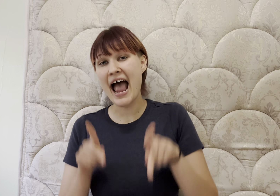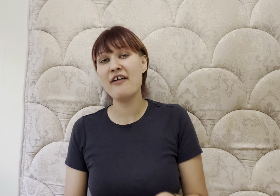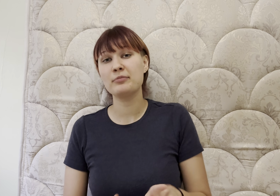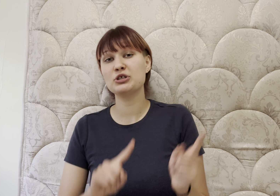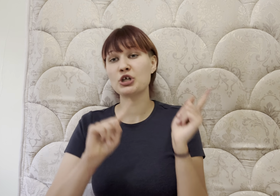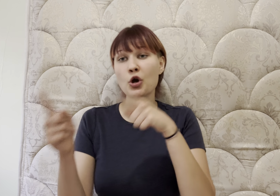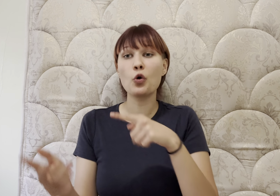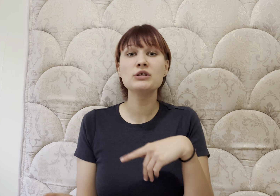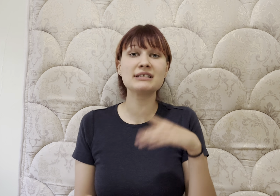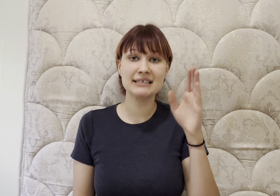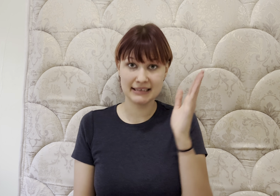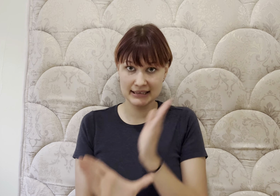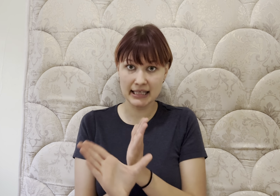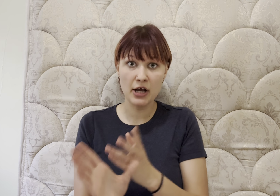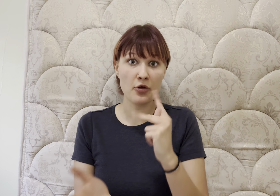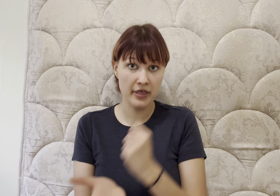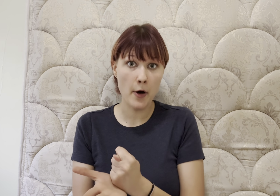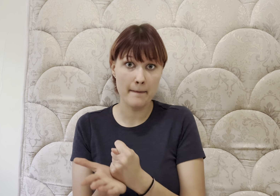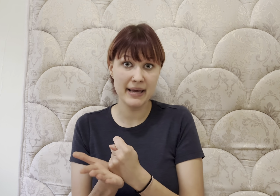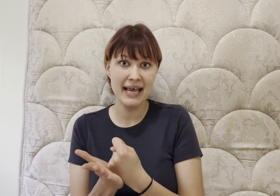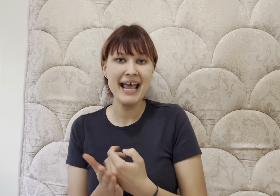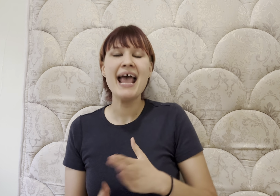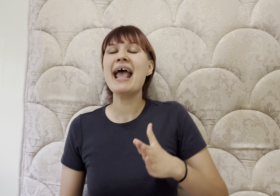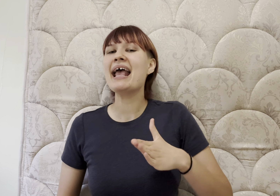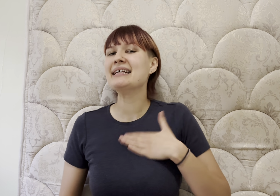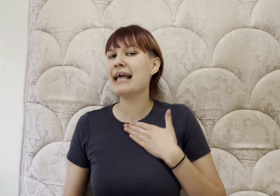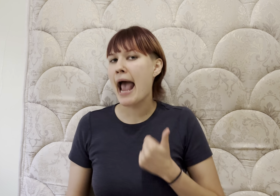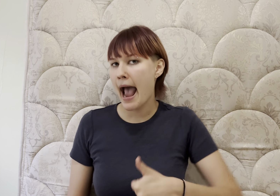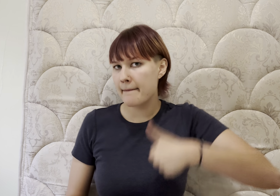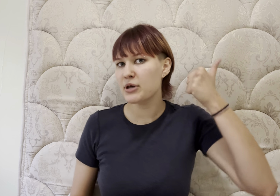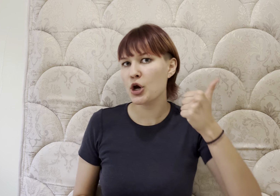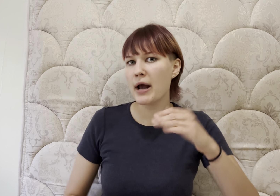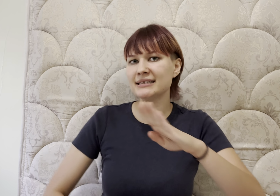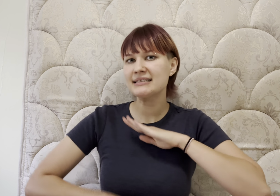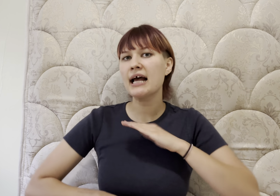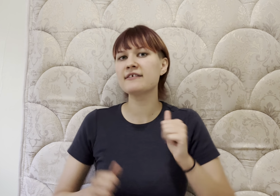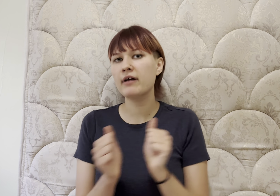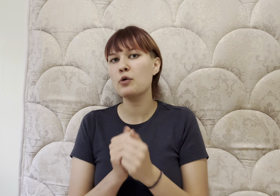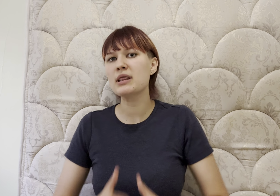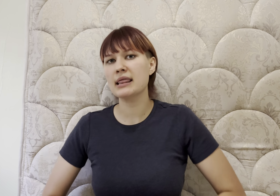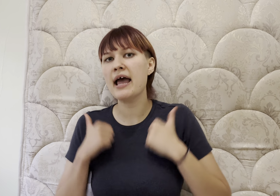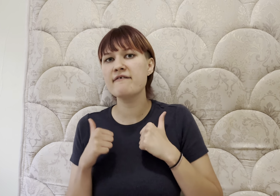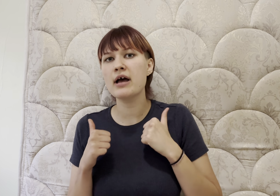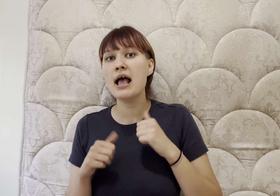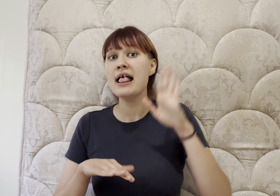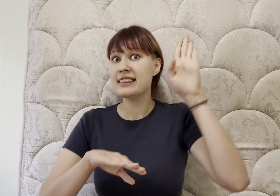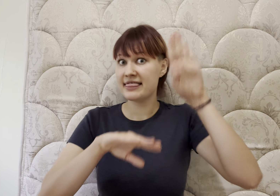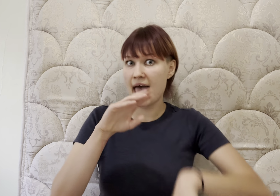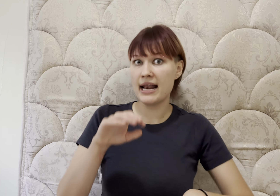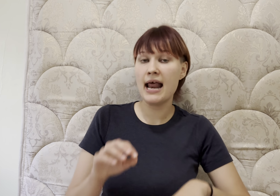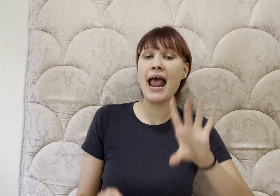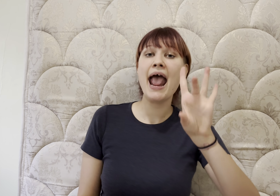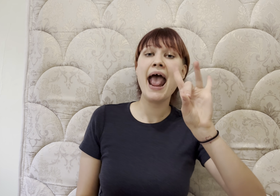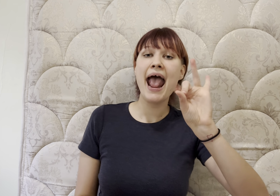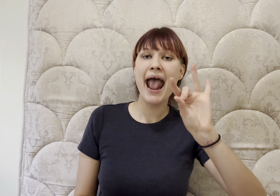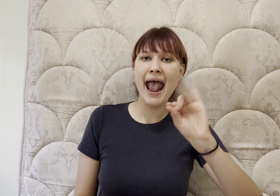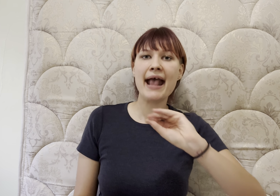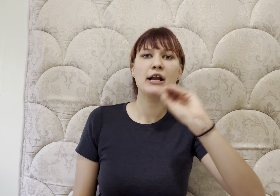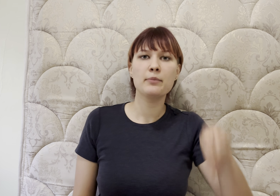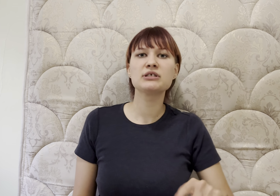psychotherapy is happier and more satisfied with their life than 80% of people who have never gone to therapy. Let me say